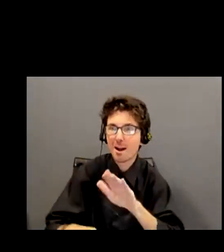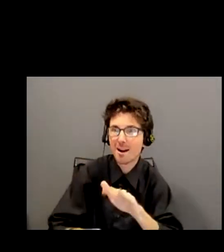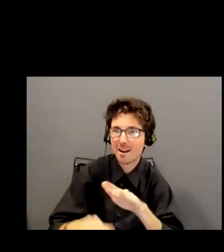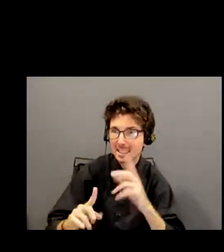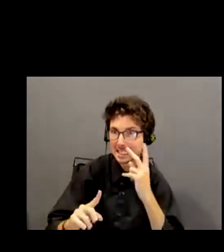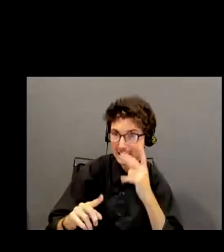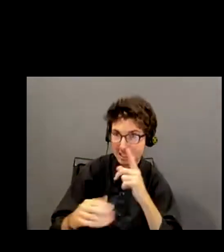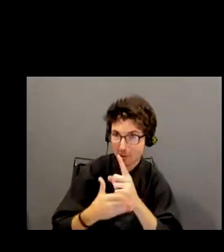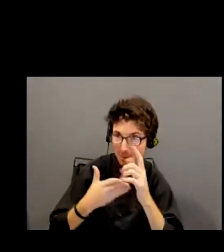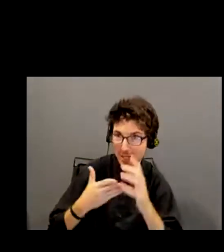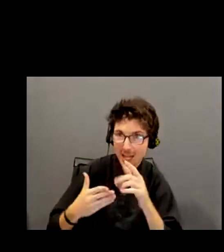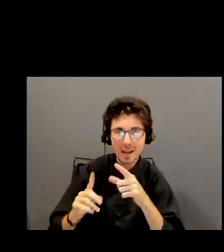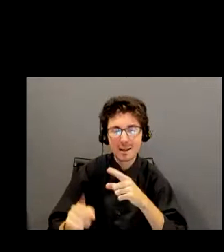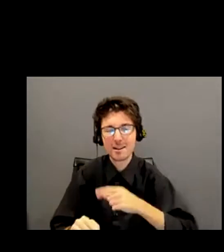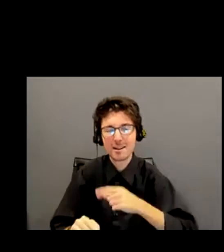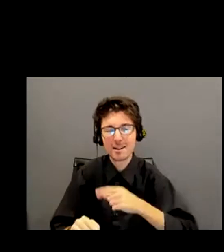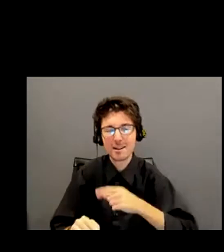words cannot express.